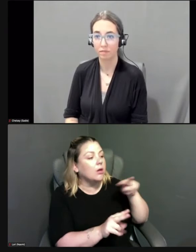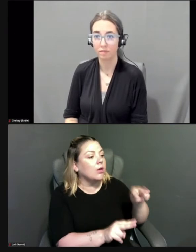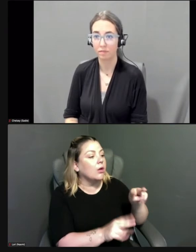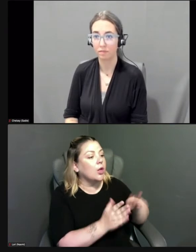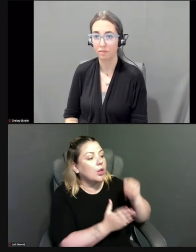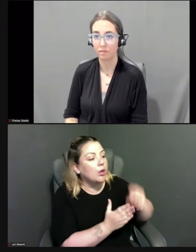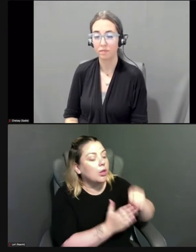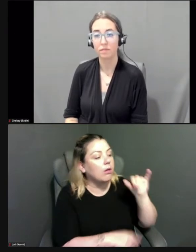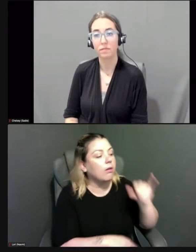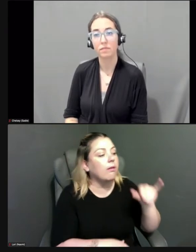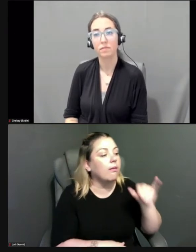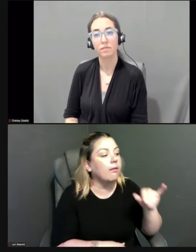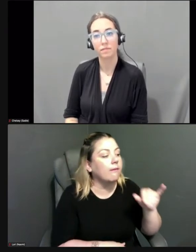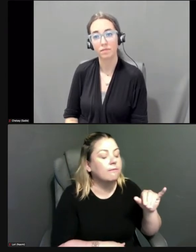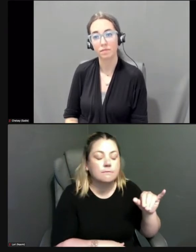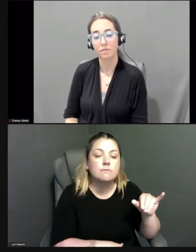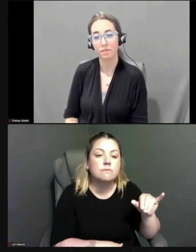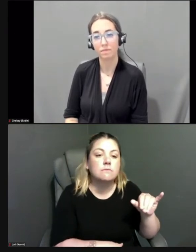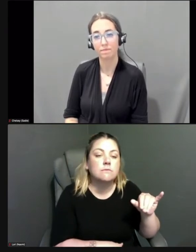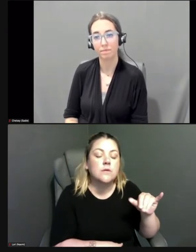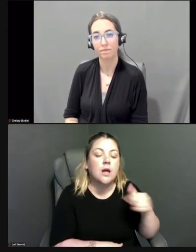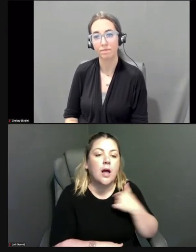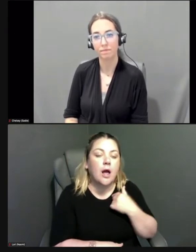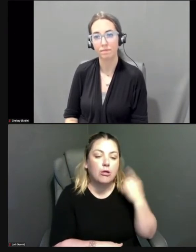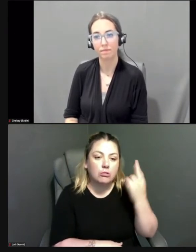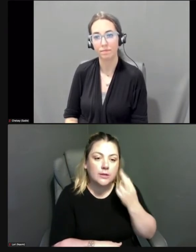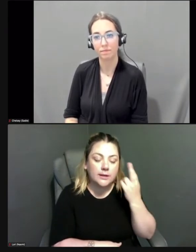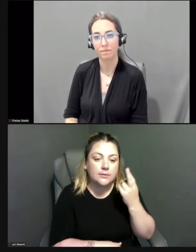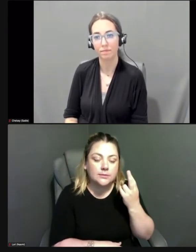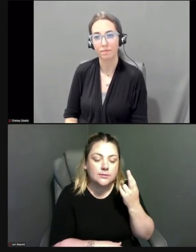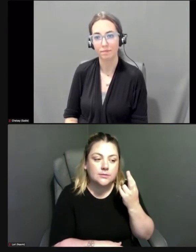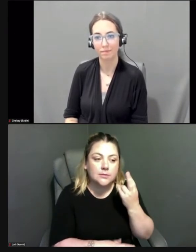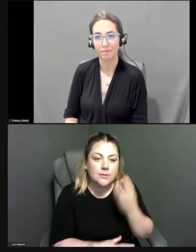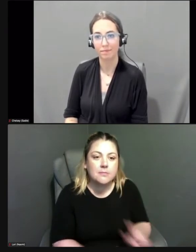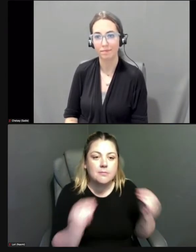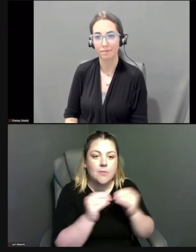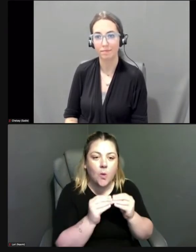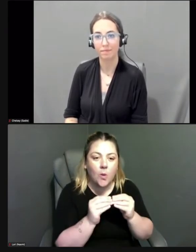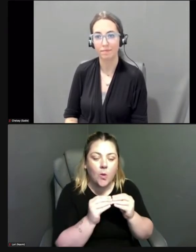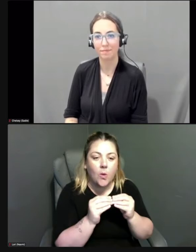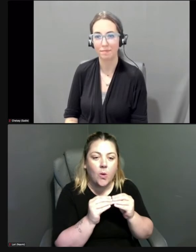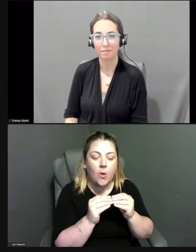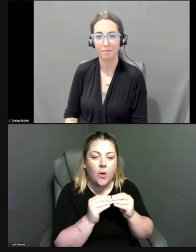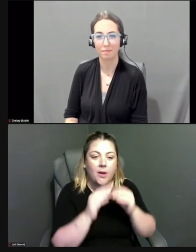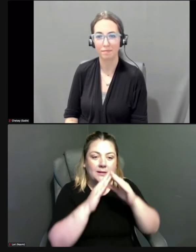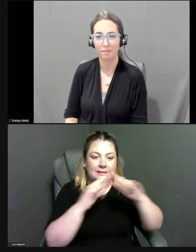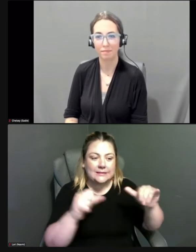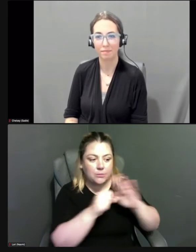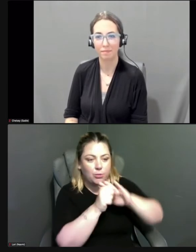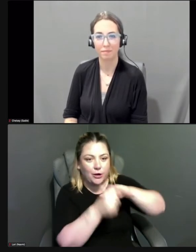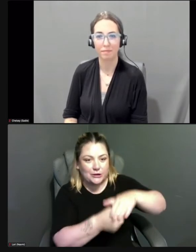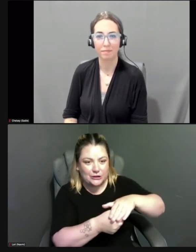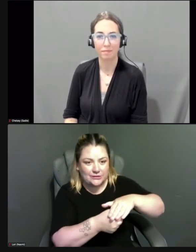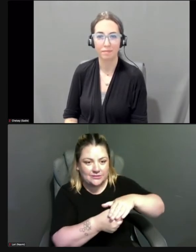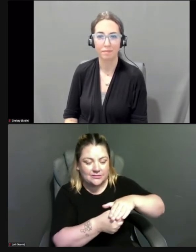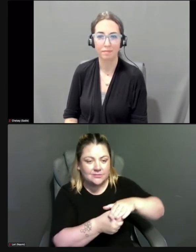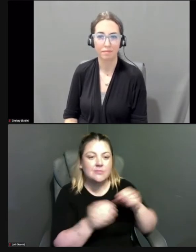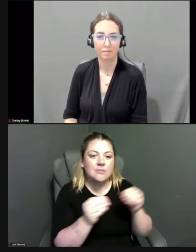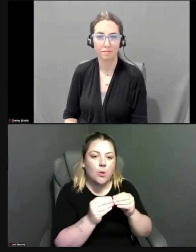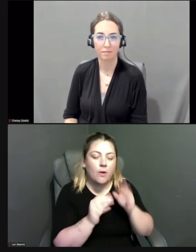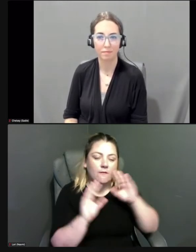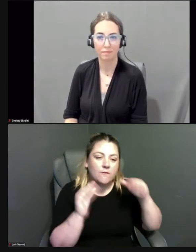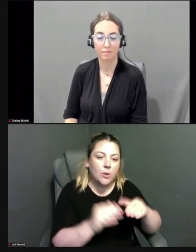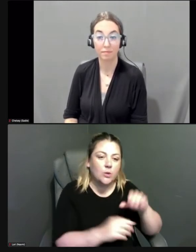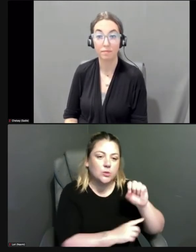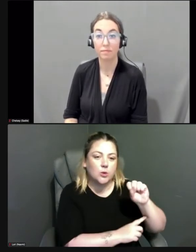it became very clear to me that this is more of an issue of systemic oppression and therefore social justice